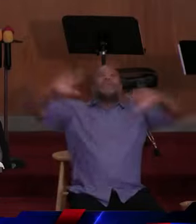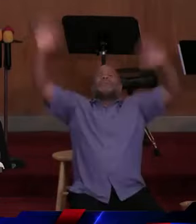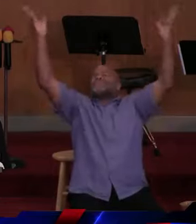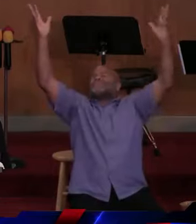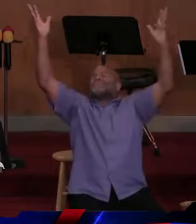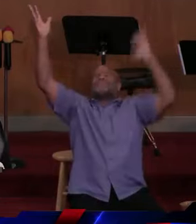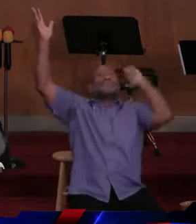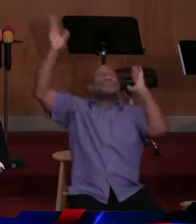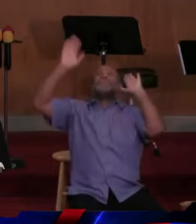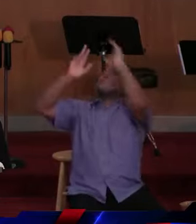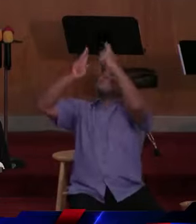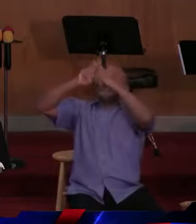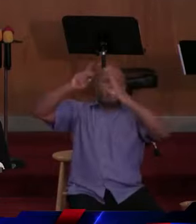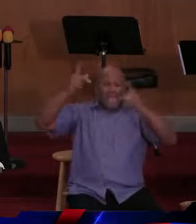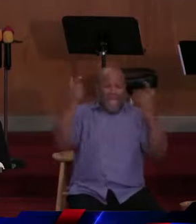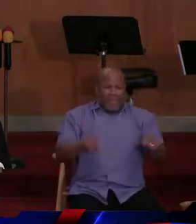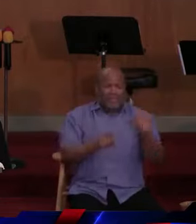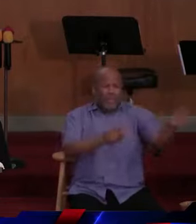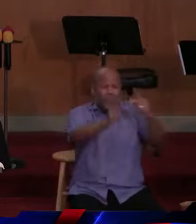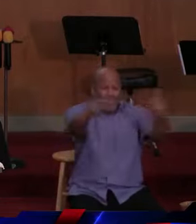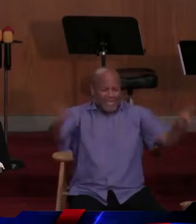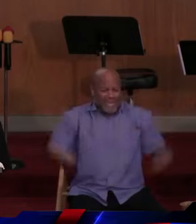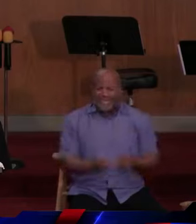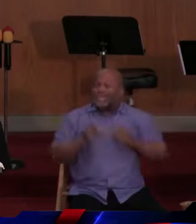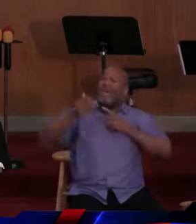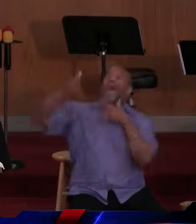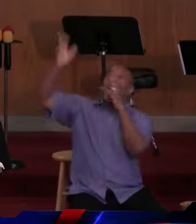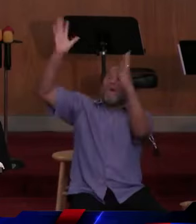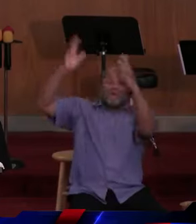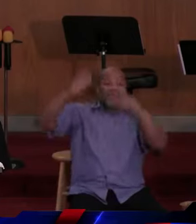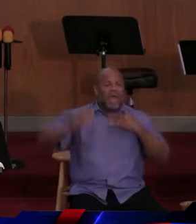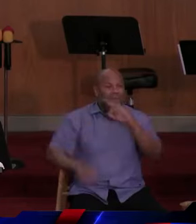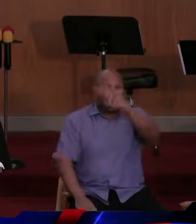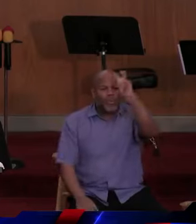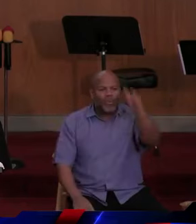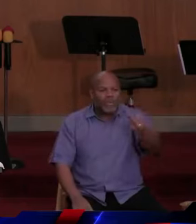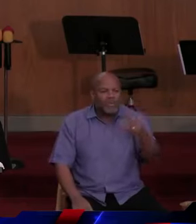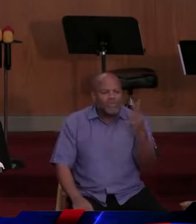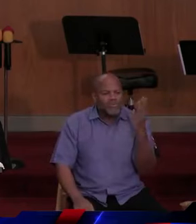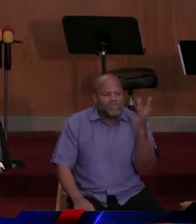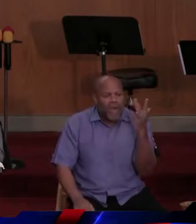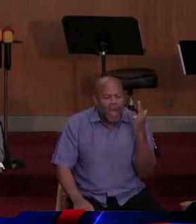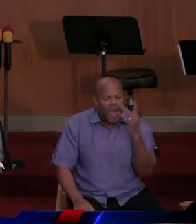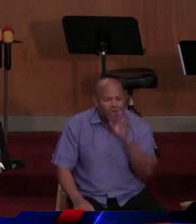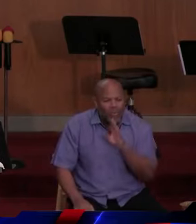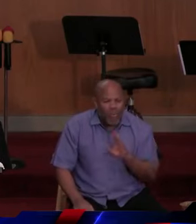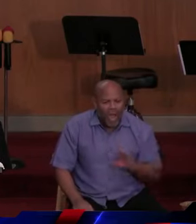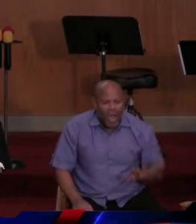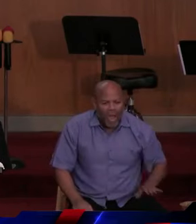bless his name where you are. You can do your dance. And my question is, why y'all so quiet?